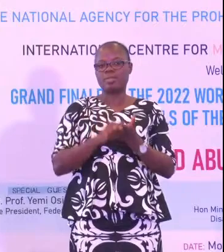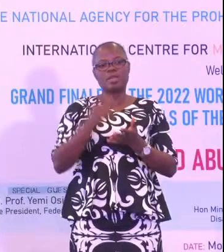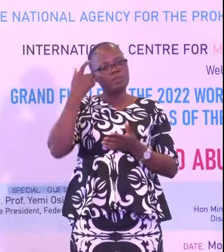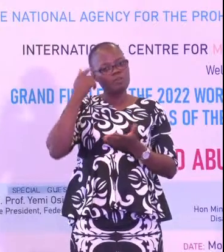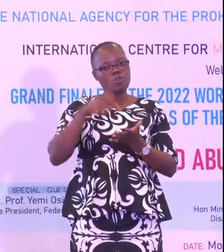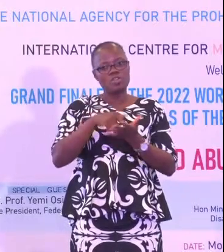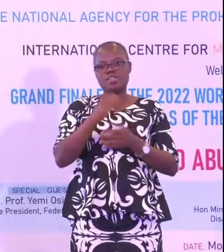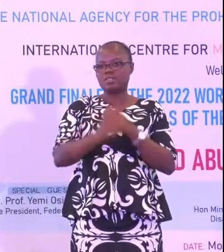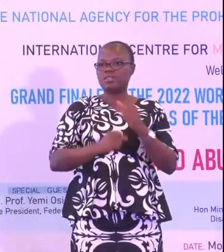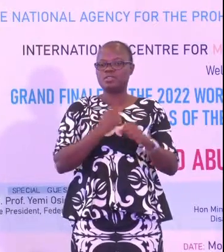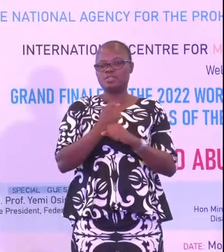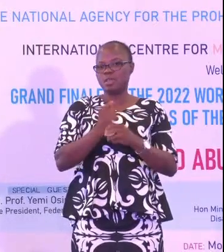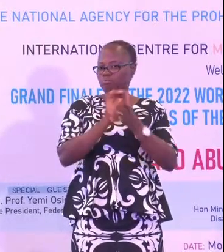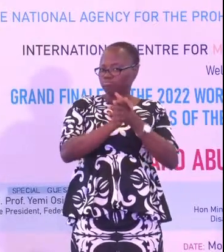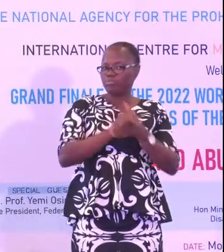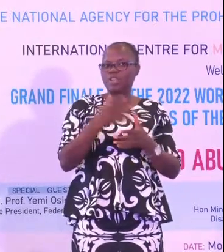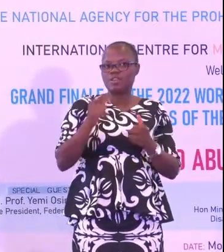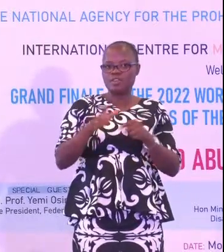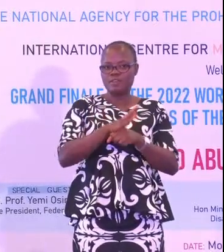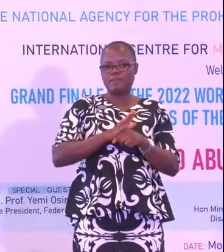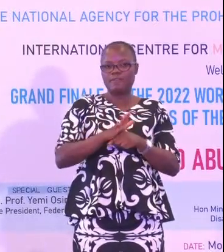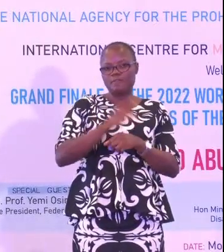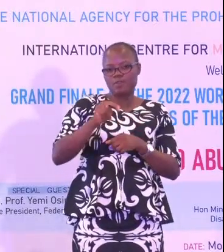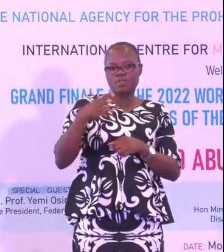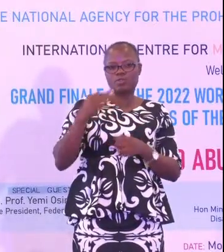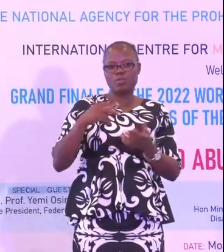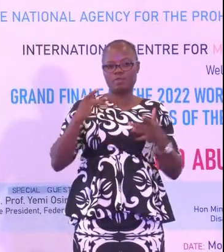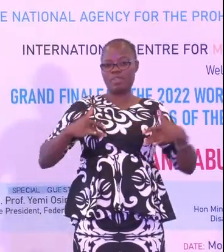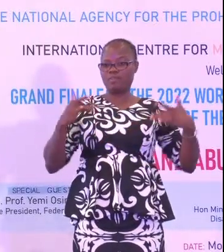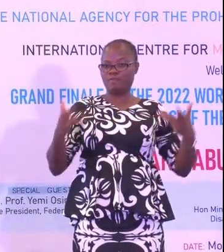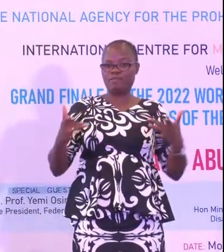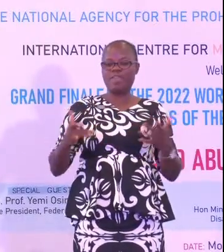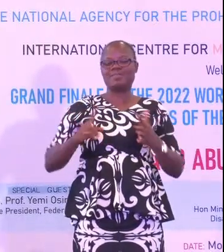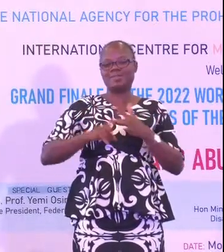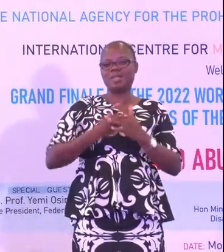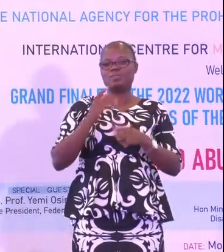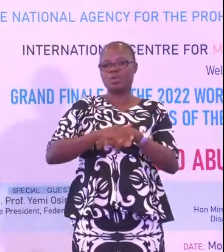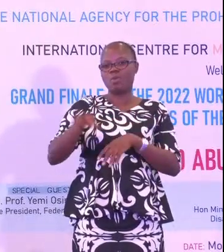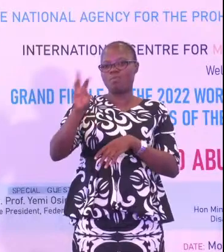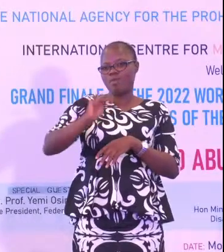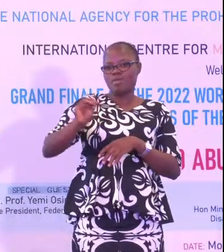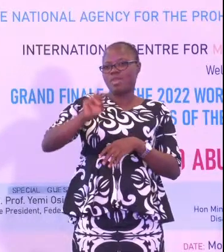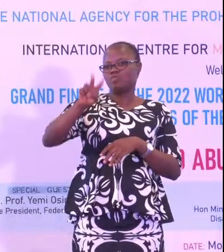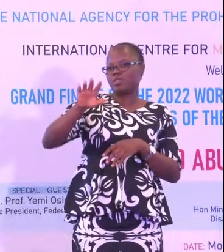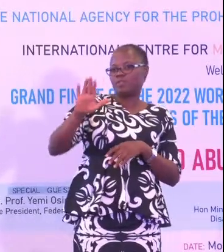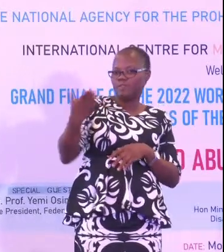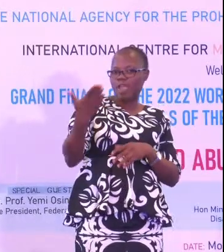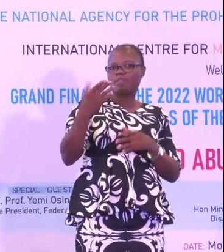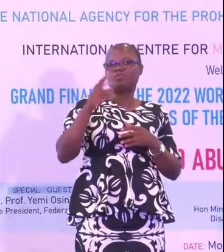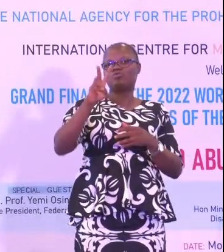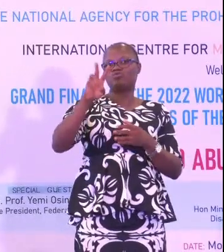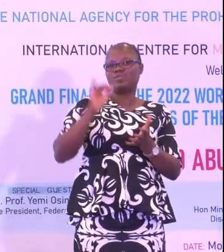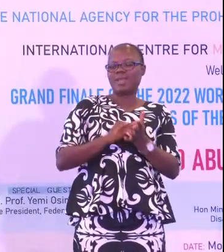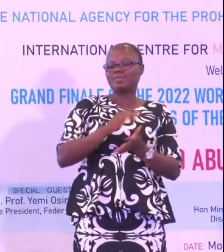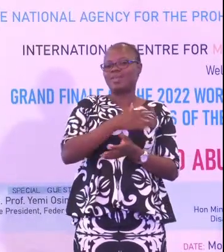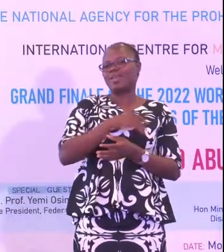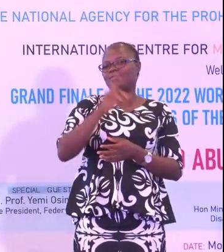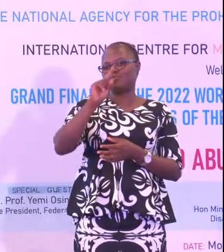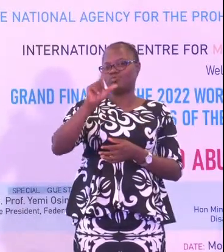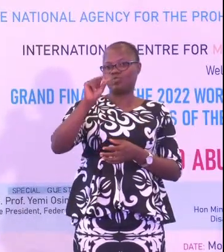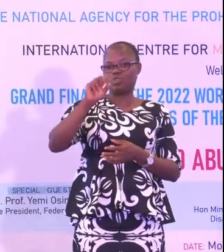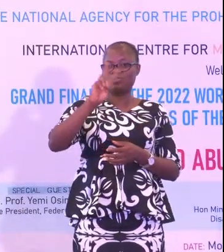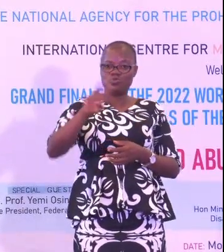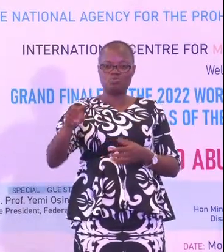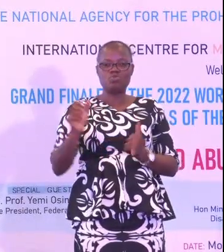year's commemoration, a full week of events began on Monday, July 25, 2022, with a